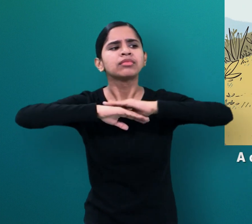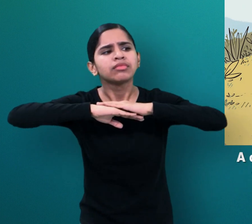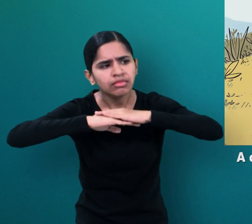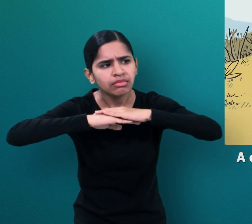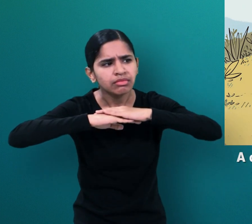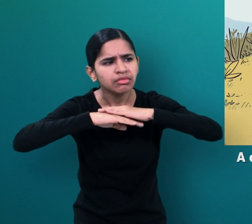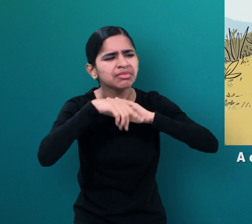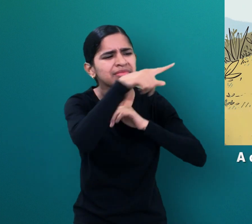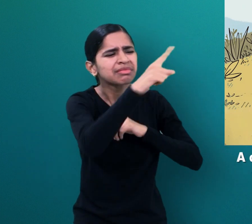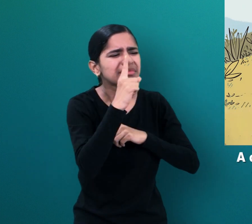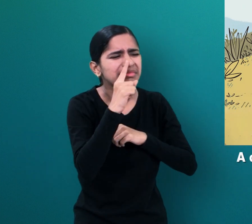today?